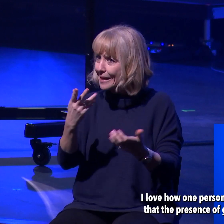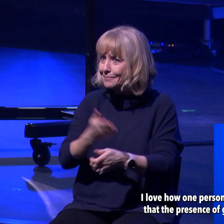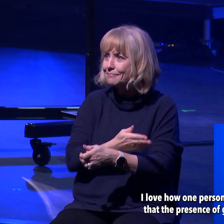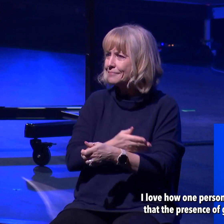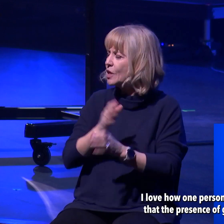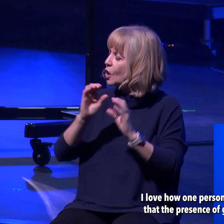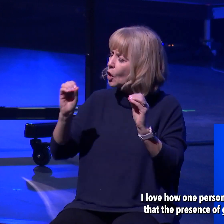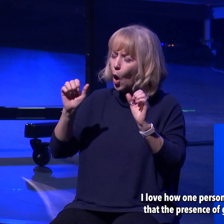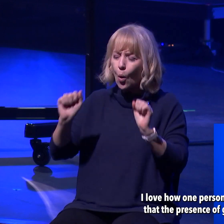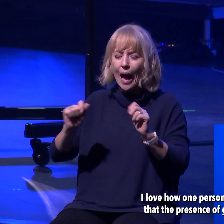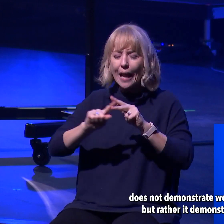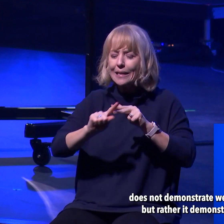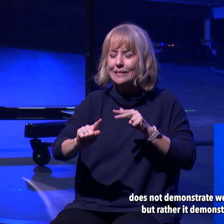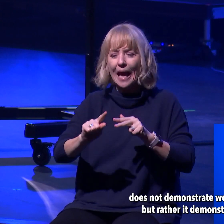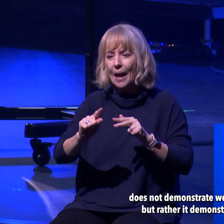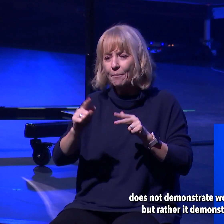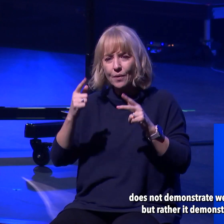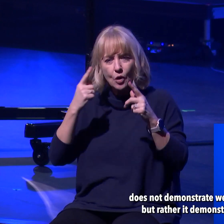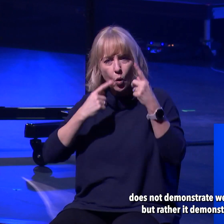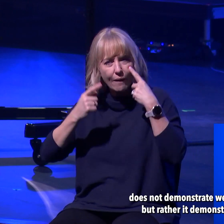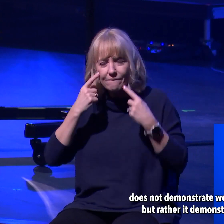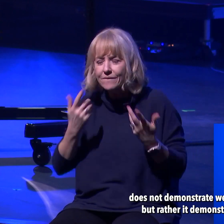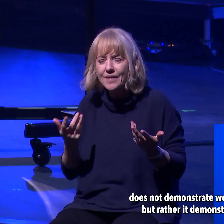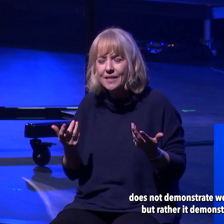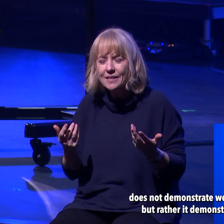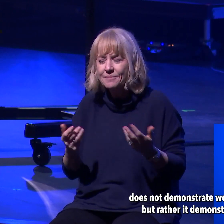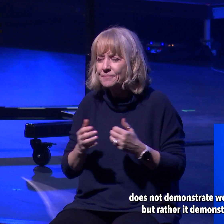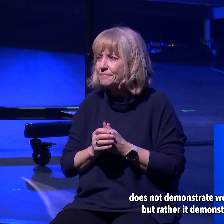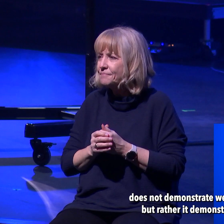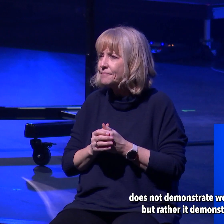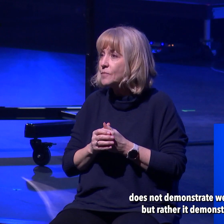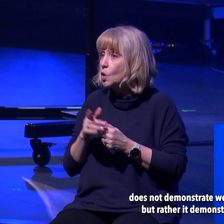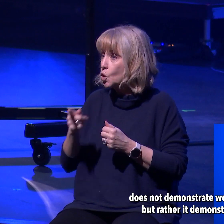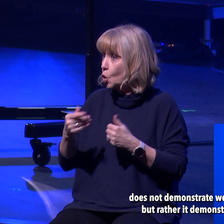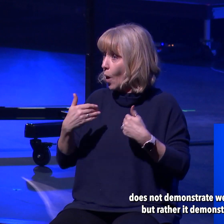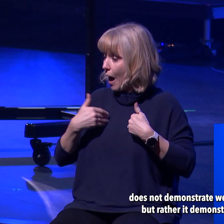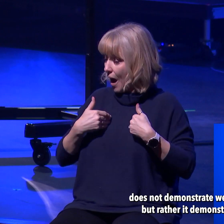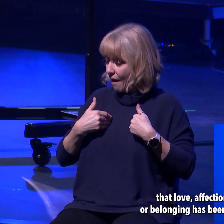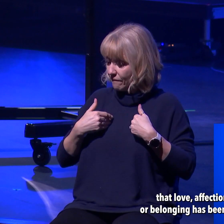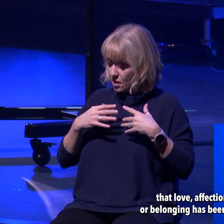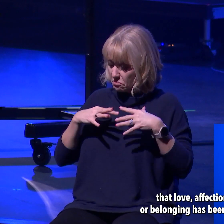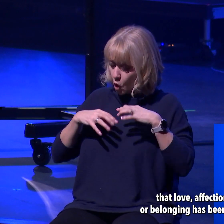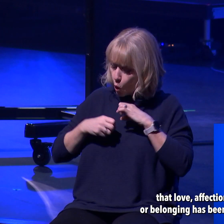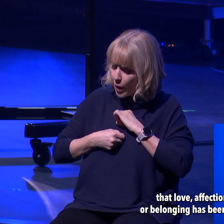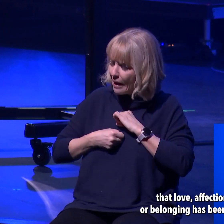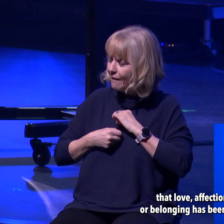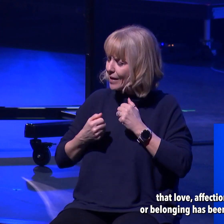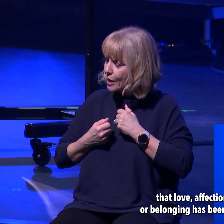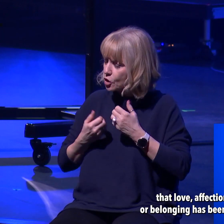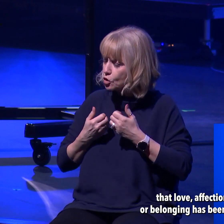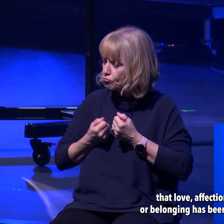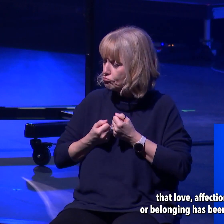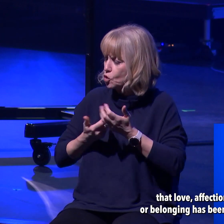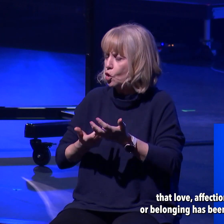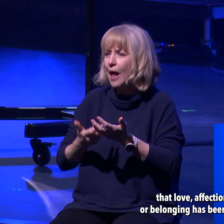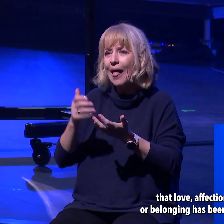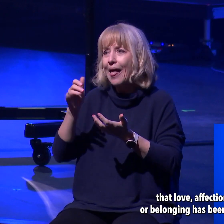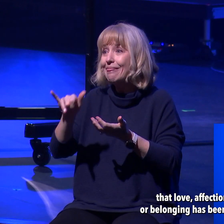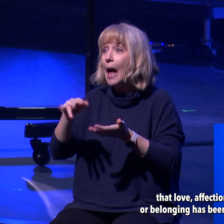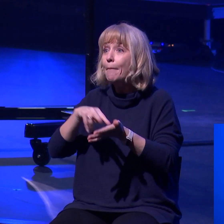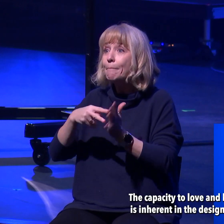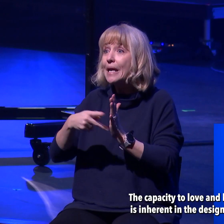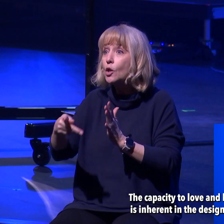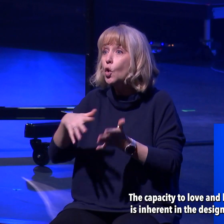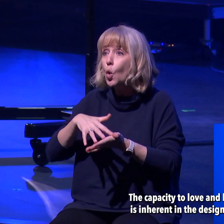person said it: the presence of grief does not demonstrate weakness, but rather it demonstrates that love, affection, or belonging has been